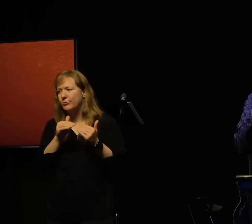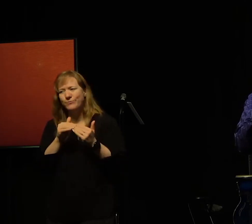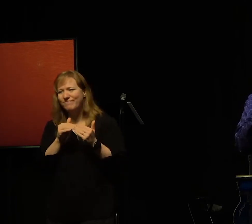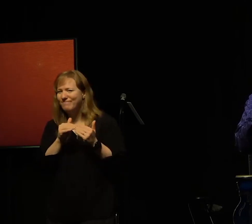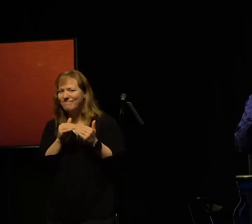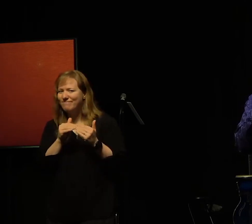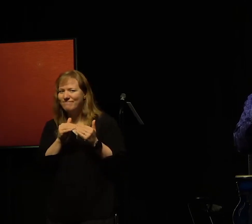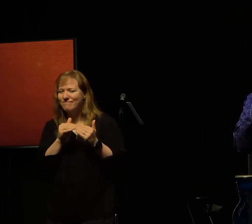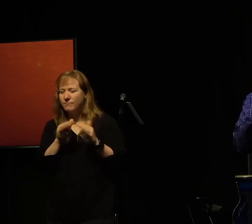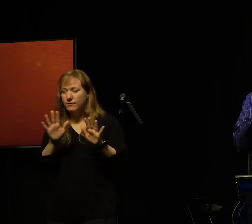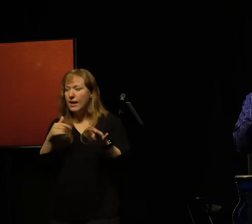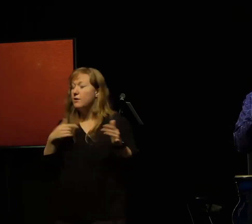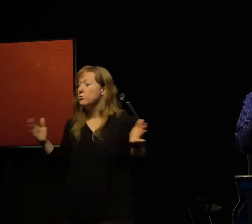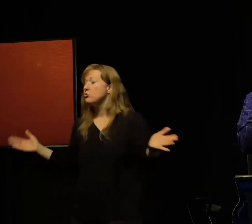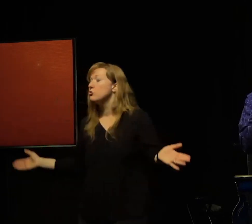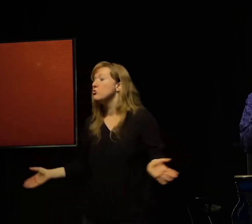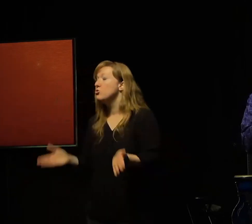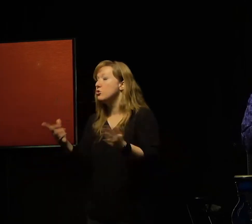But I'm encouraging you.